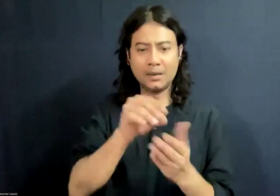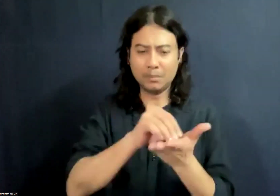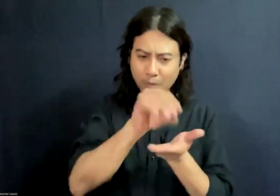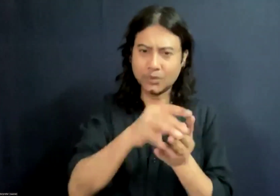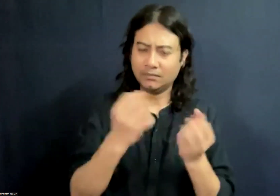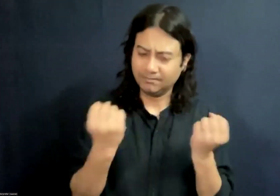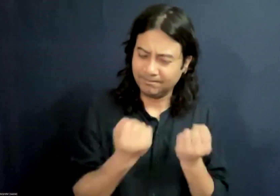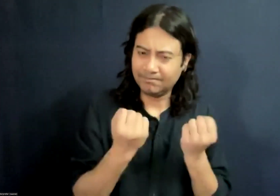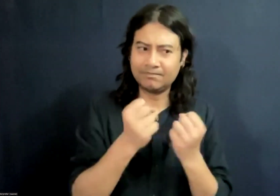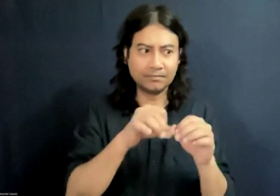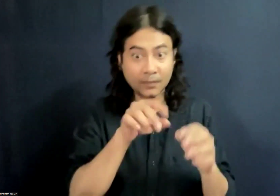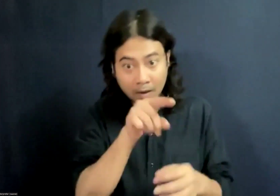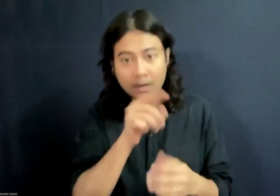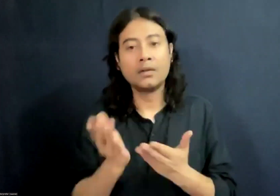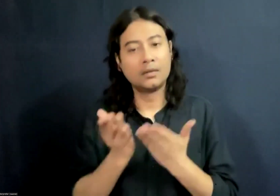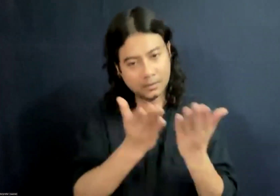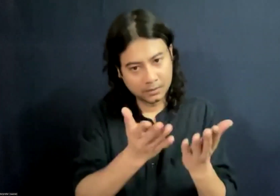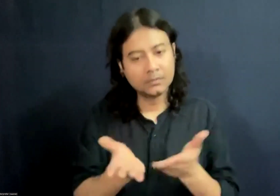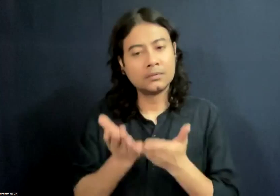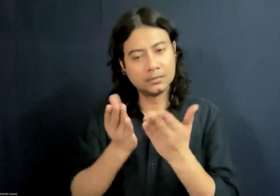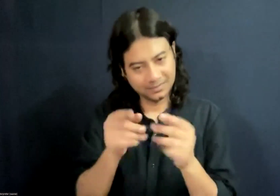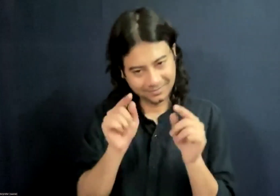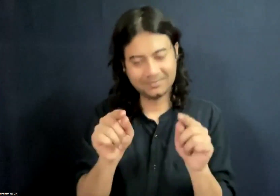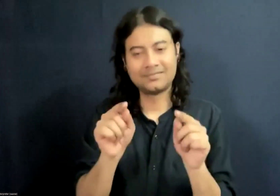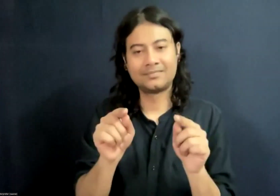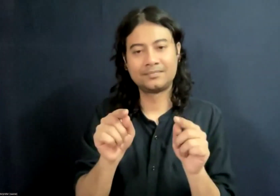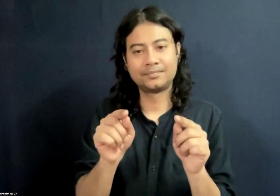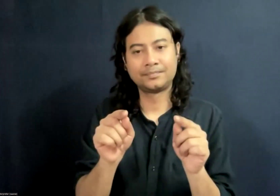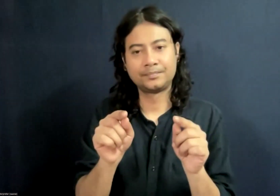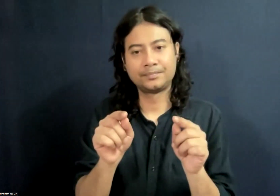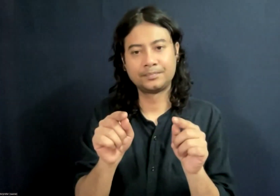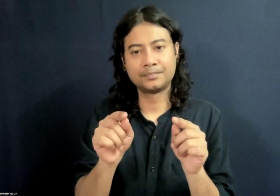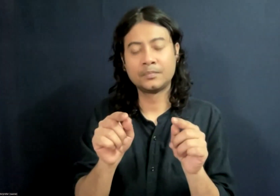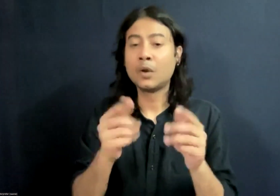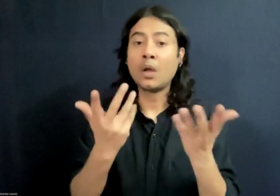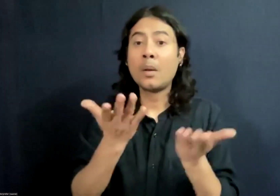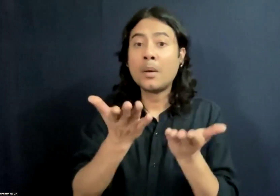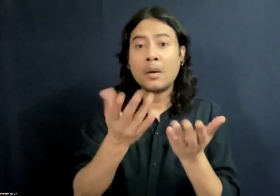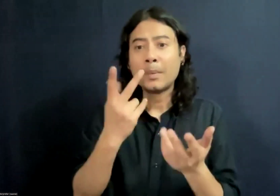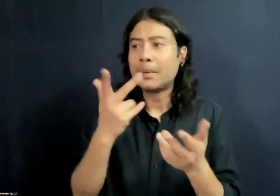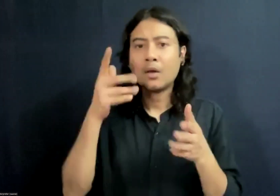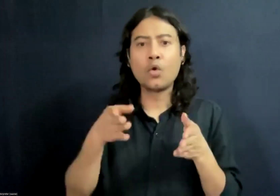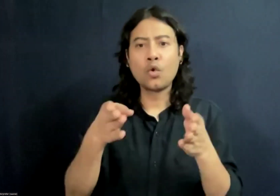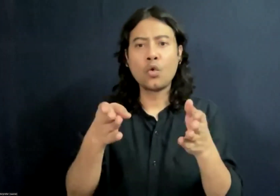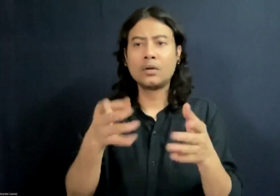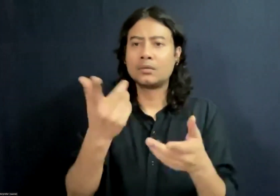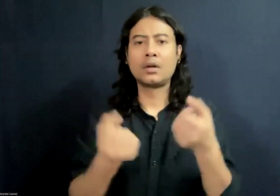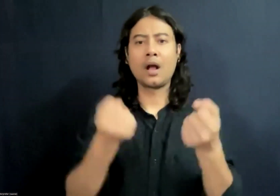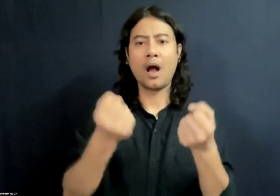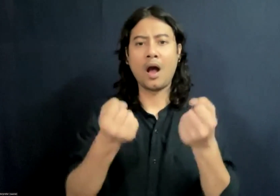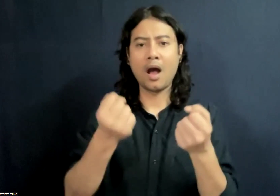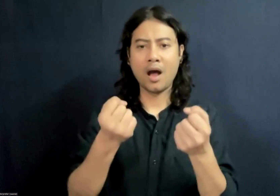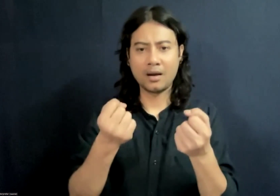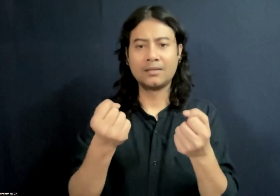You should not give your money. Suppose you're in a car on a red light, and there some beggar comes